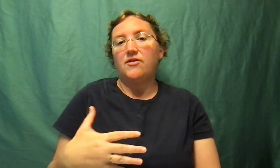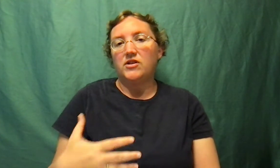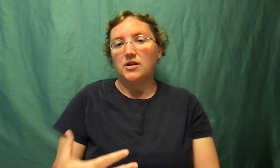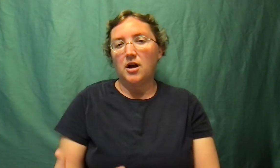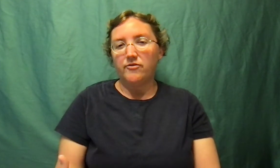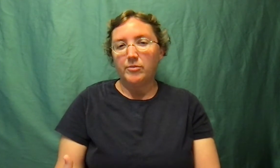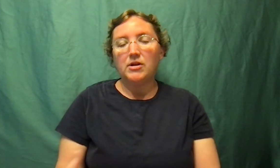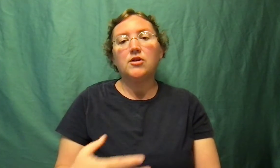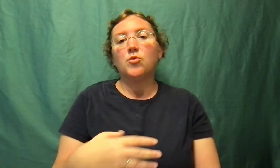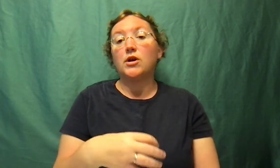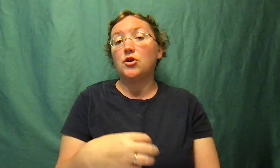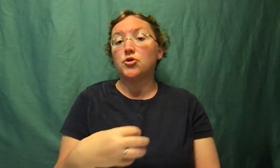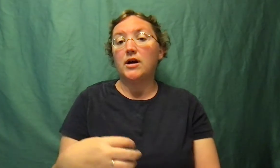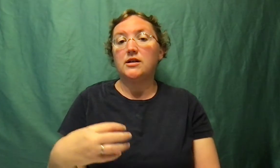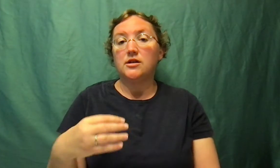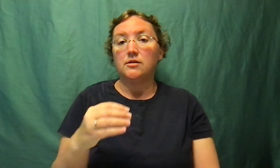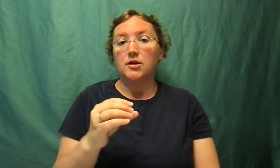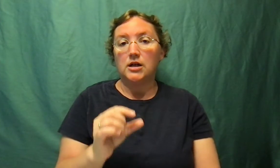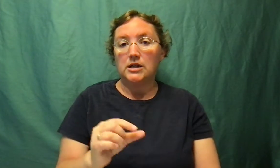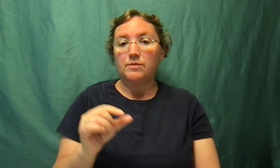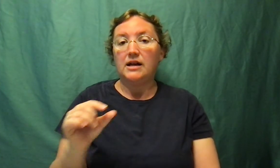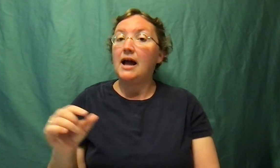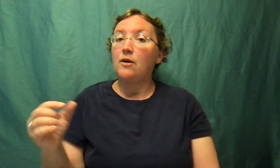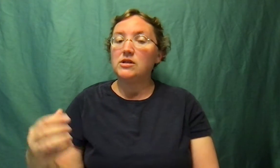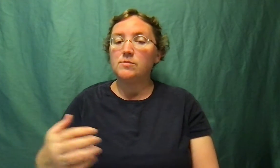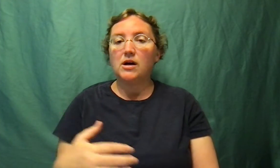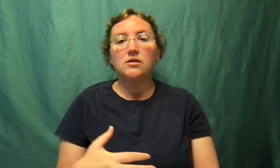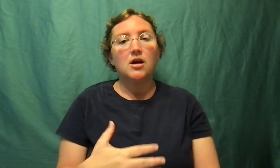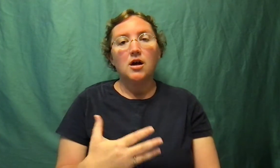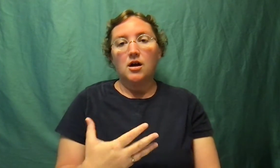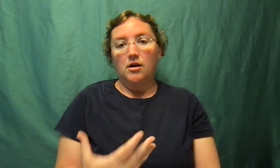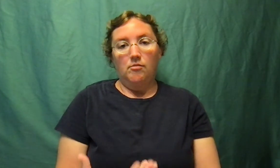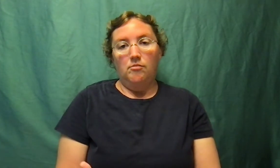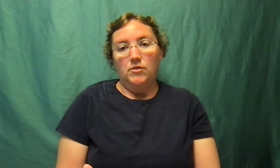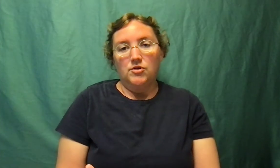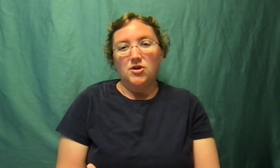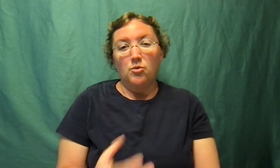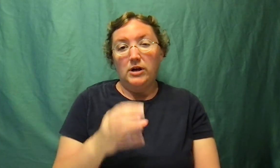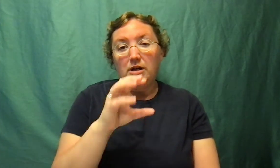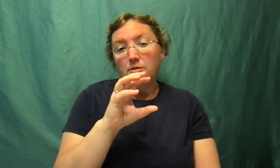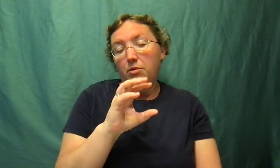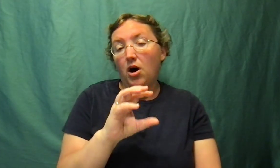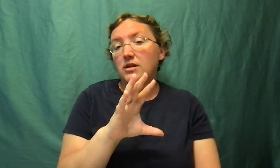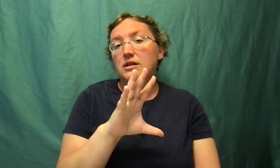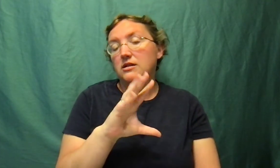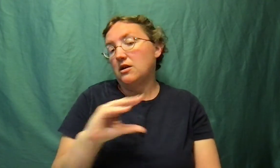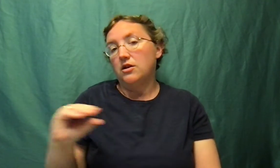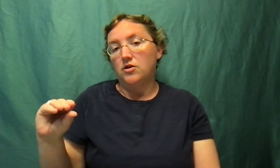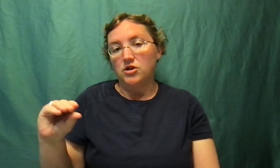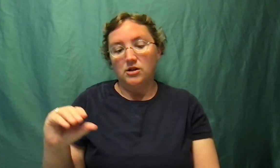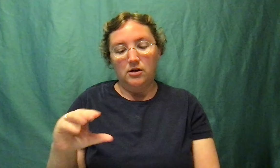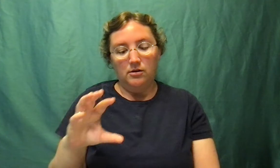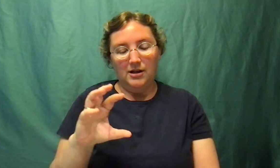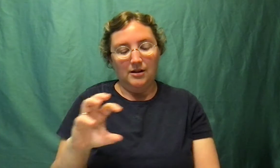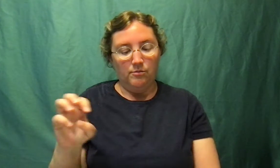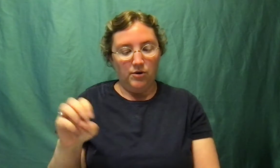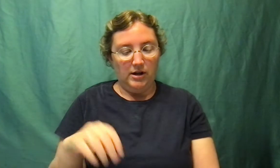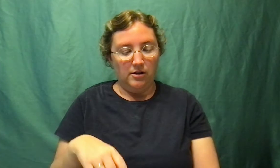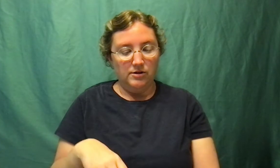it's an unfamiliar word and you're trying to explain how it's spelled. There's no need to pause necessarily. You can just get them pretty close